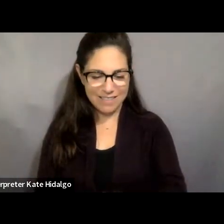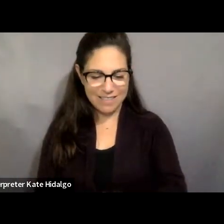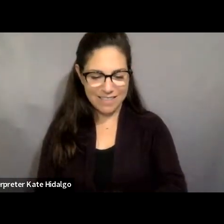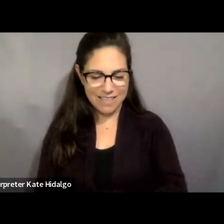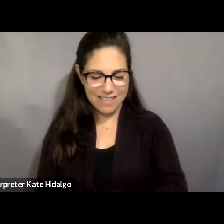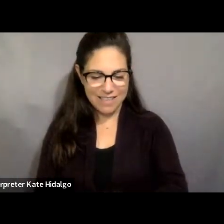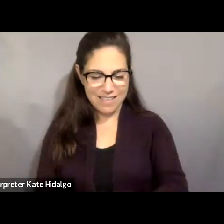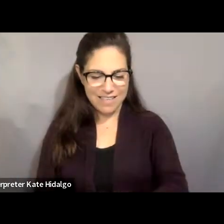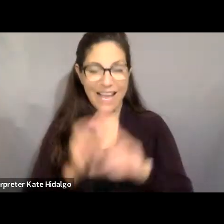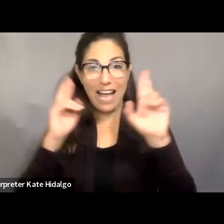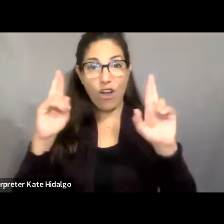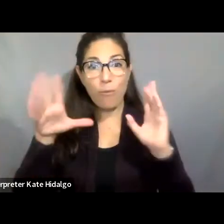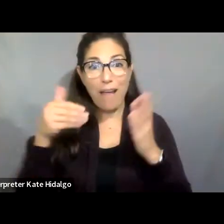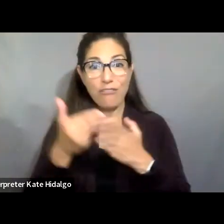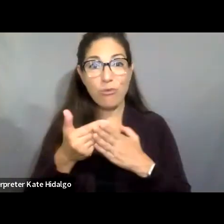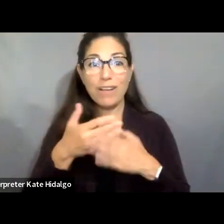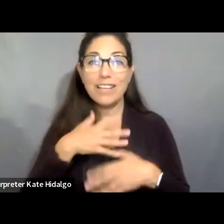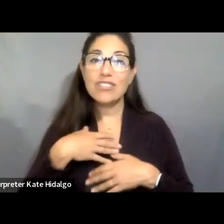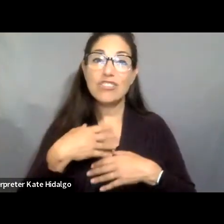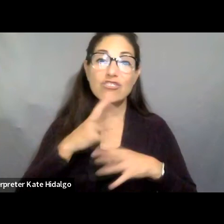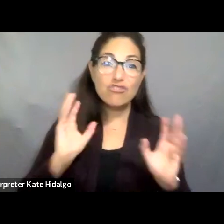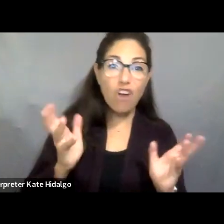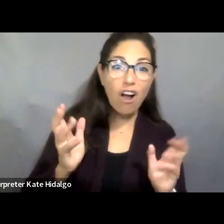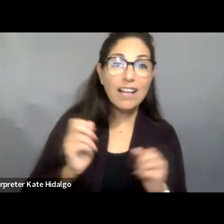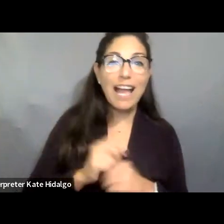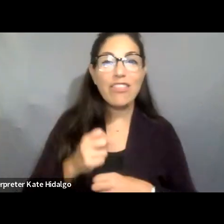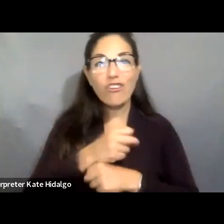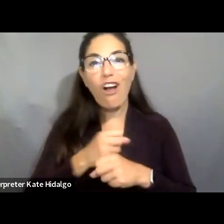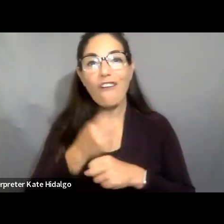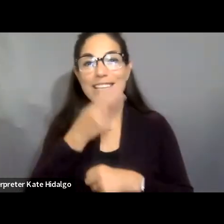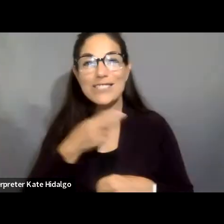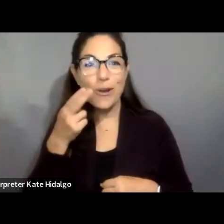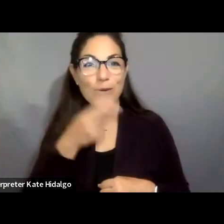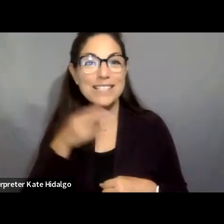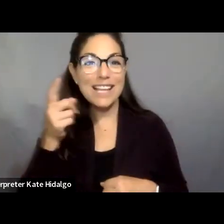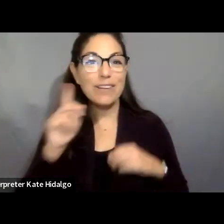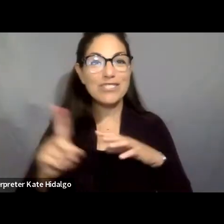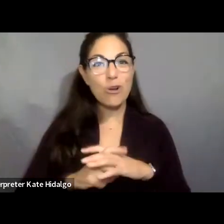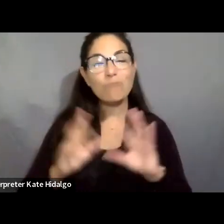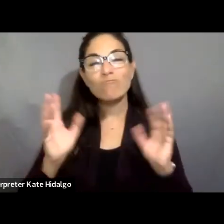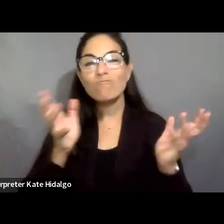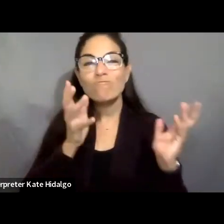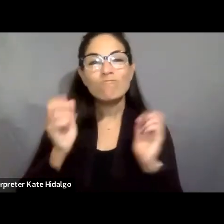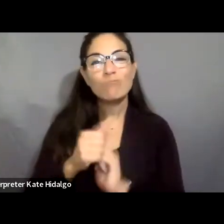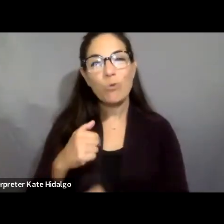hope everybody can top the coffee and donuts when I show up. So